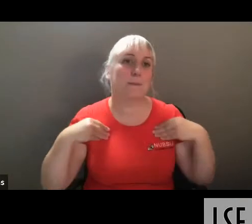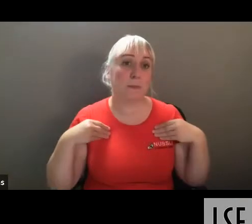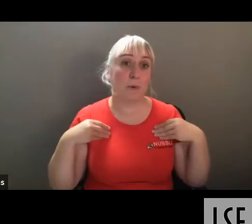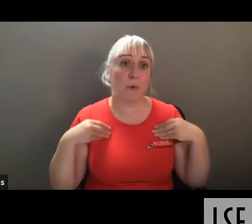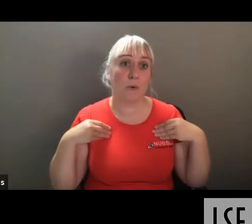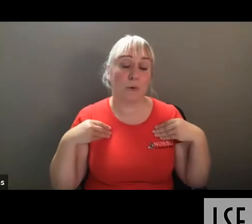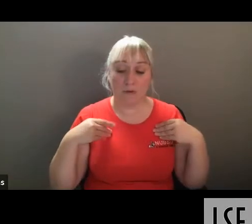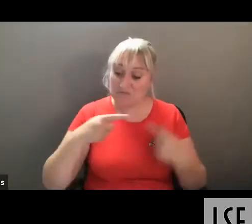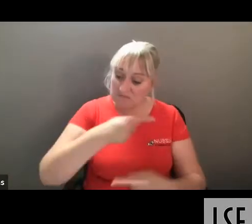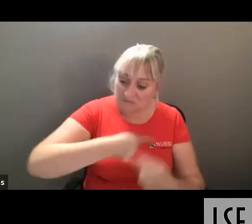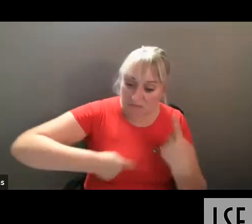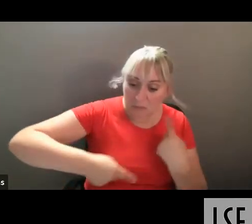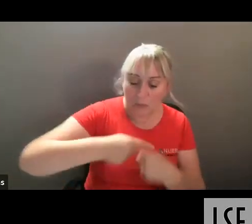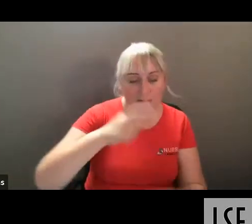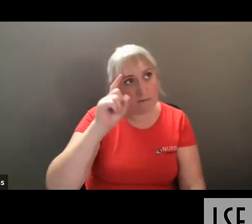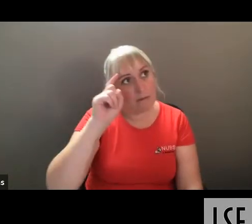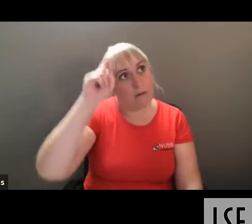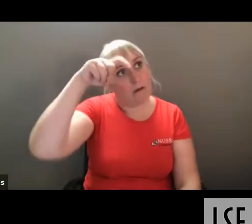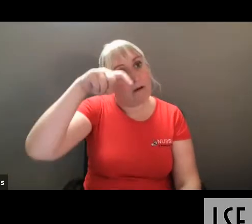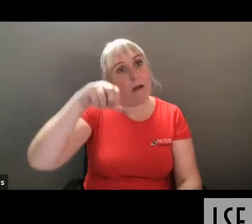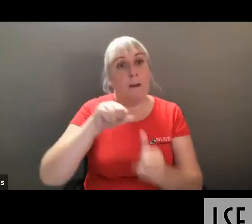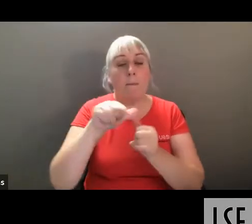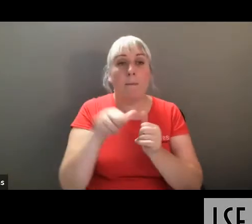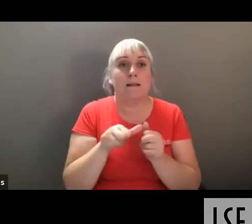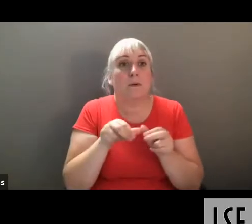a different way of doing it.